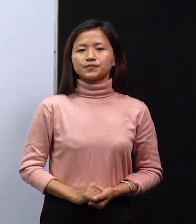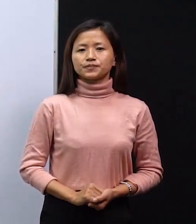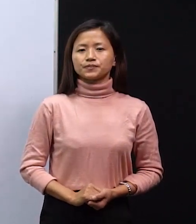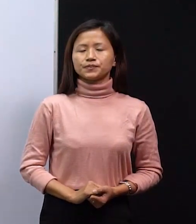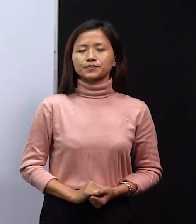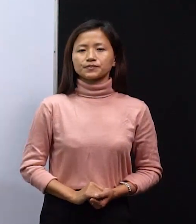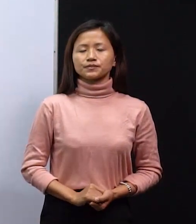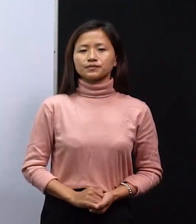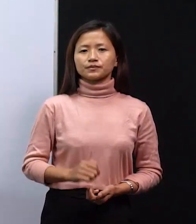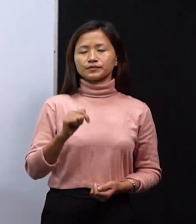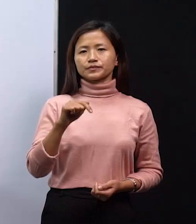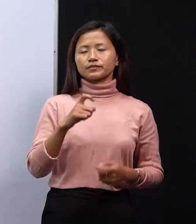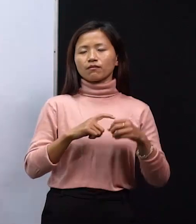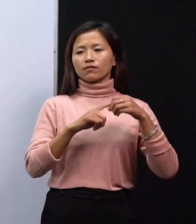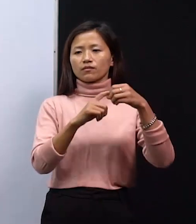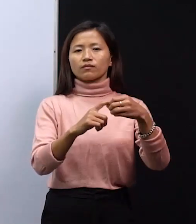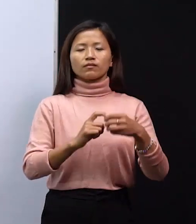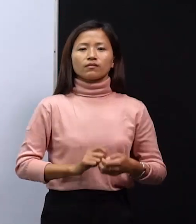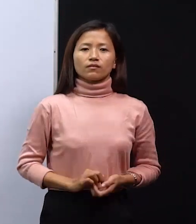Now this question